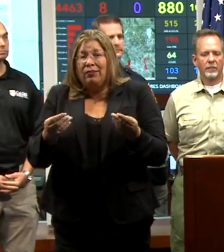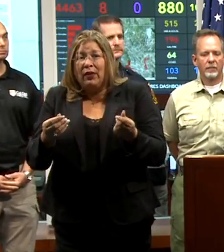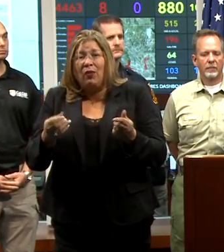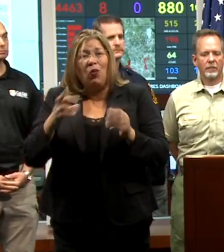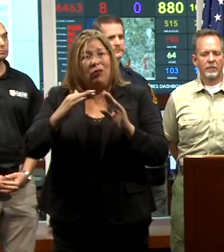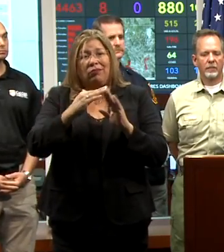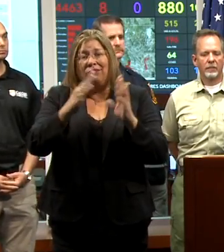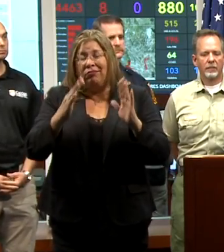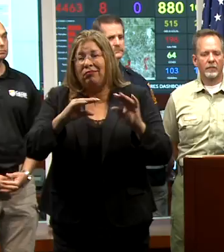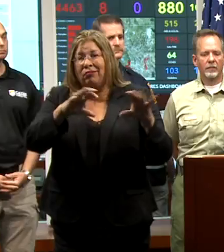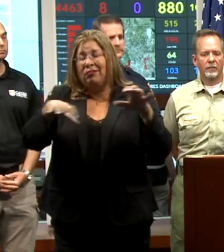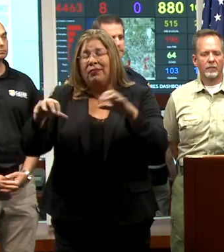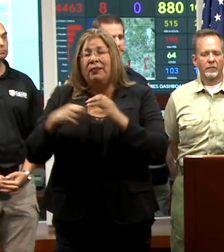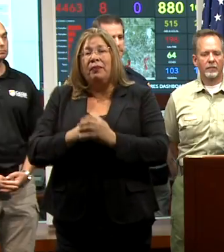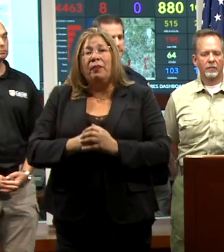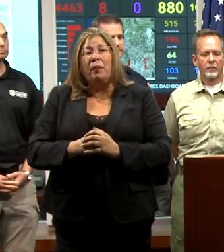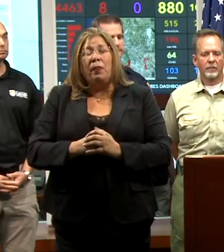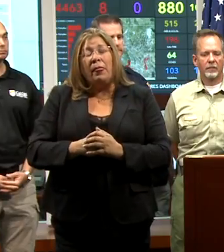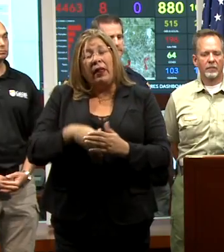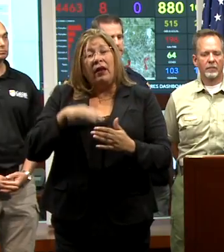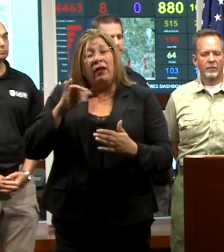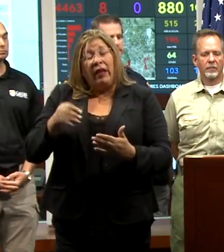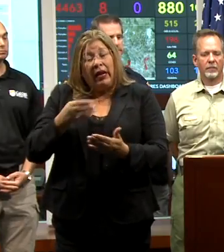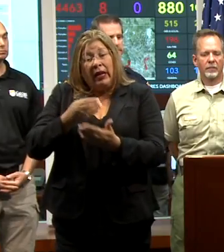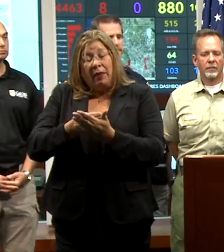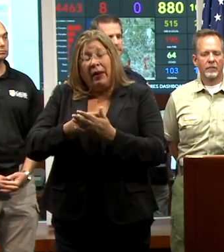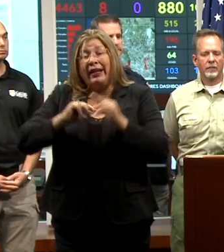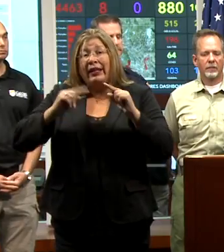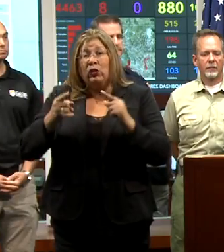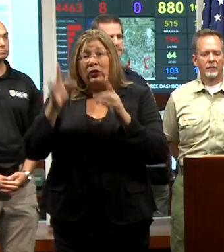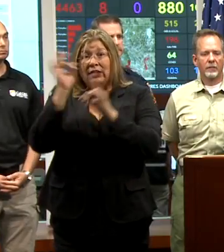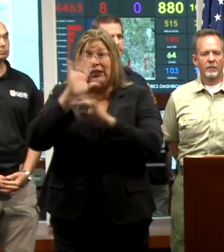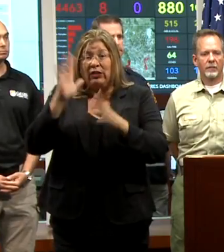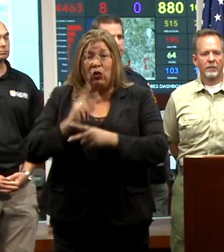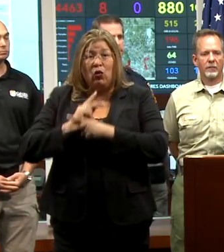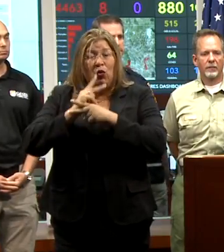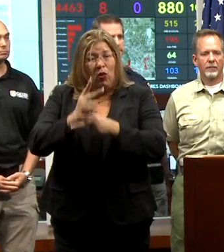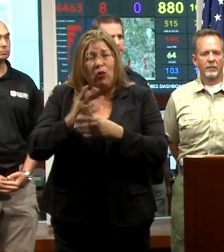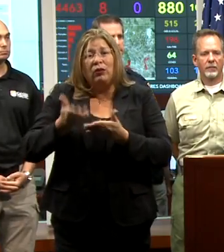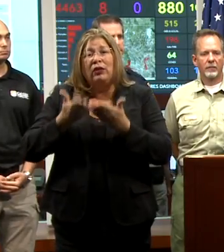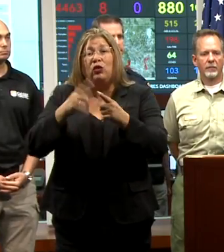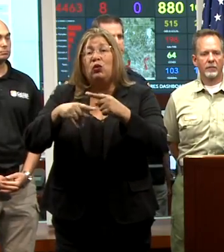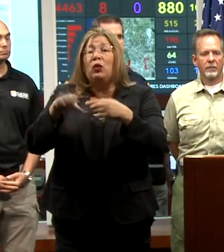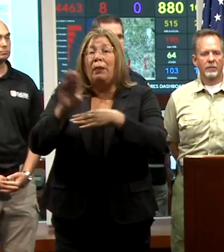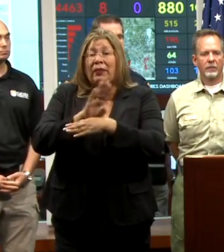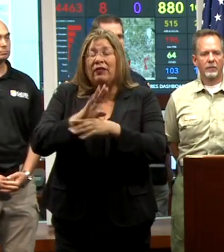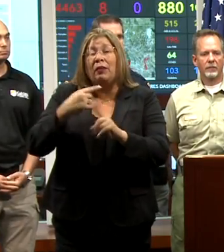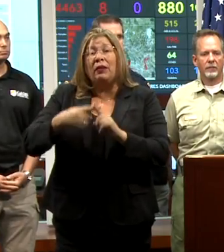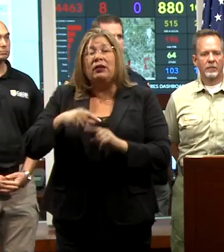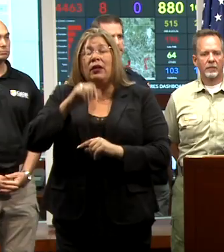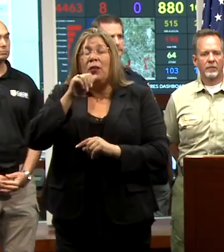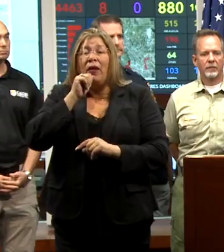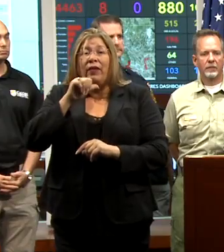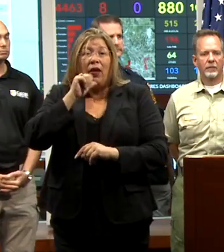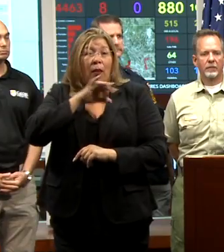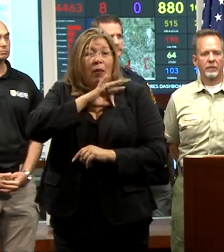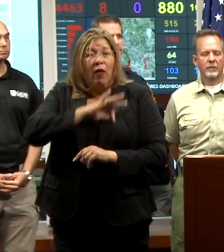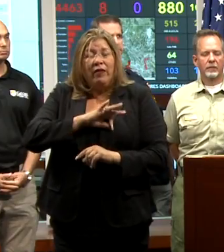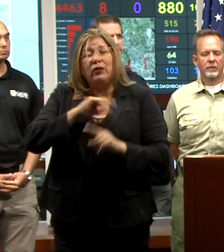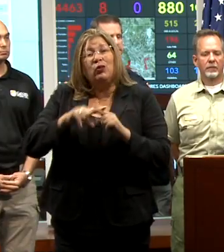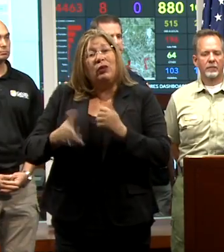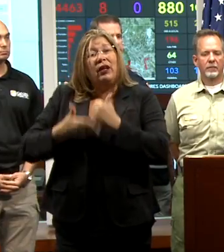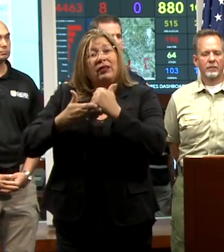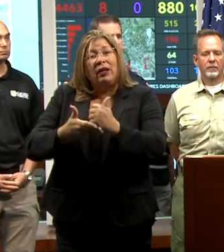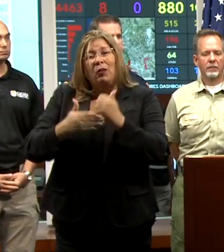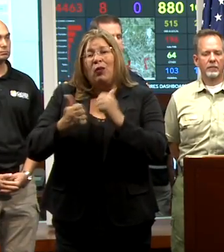property. Economic injury disaster loans are available to businesses and private nonprofits to assist with